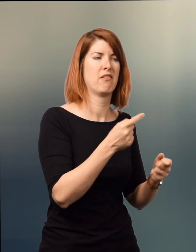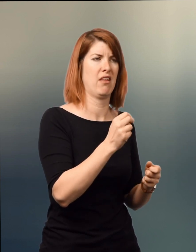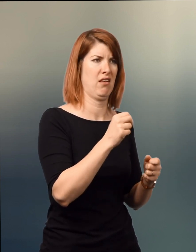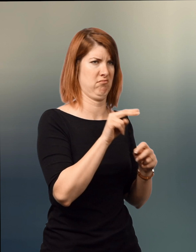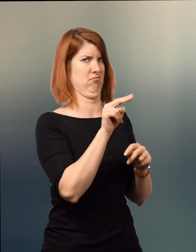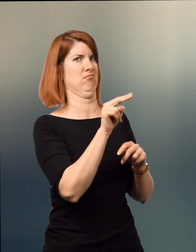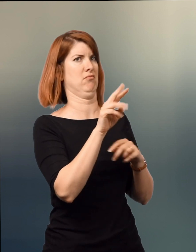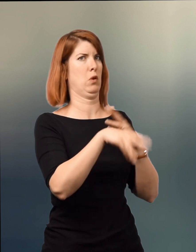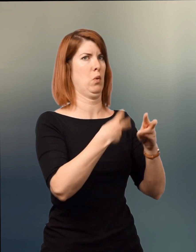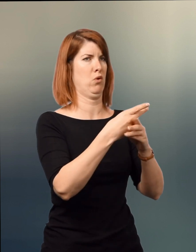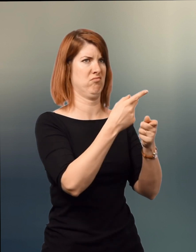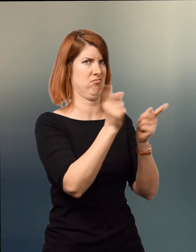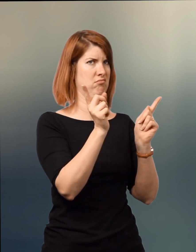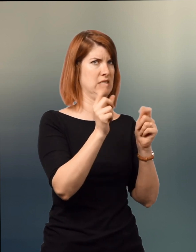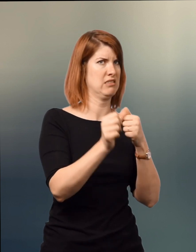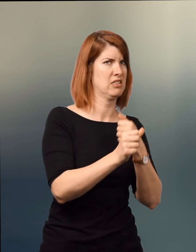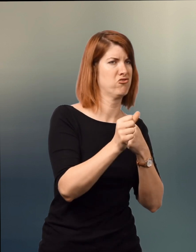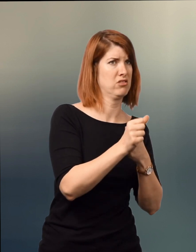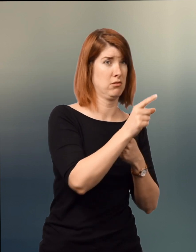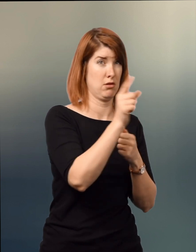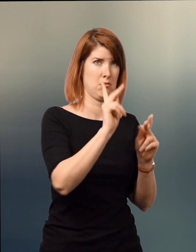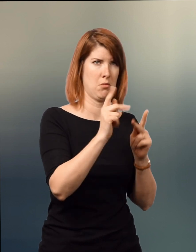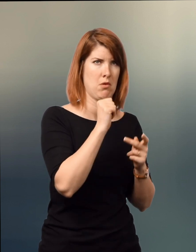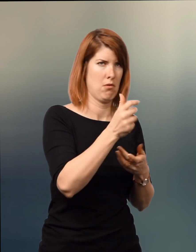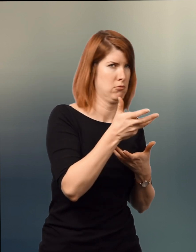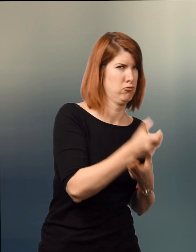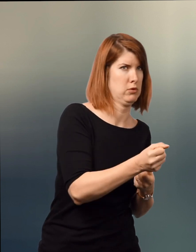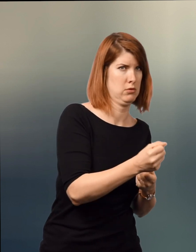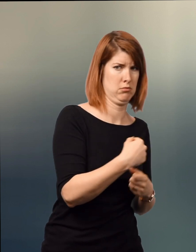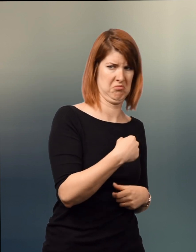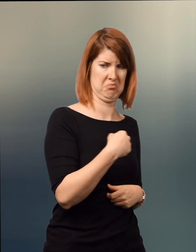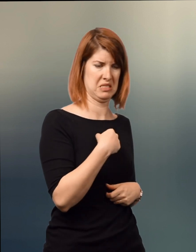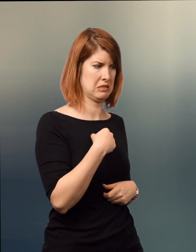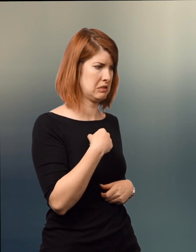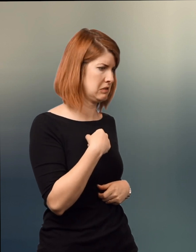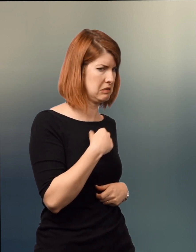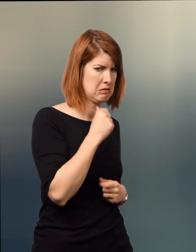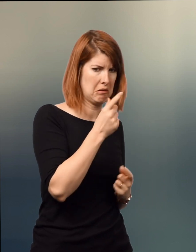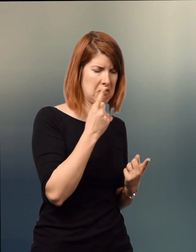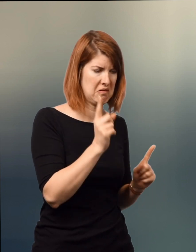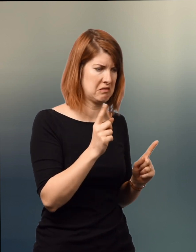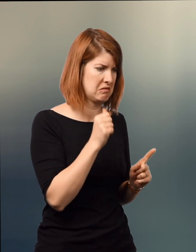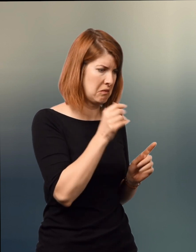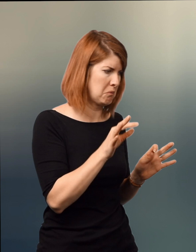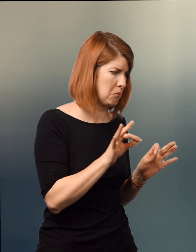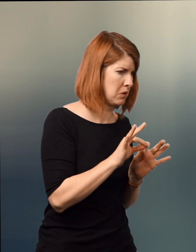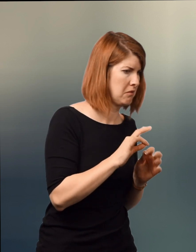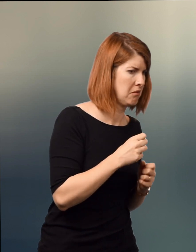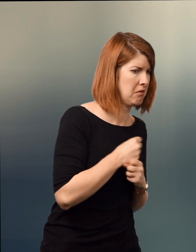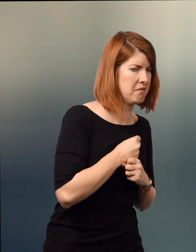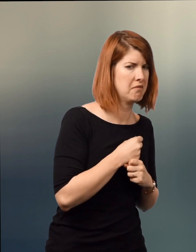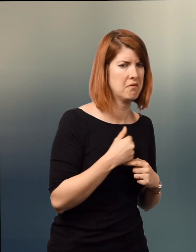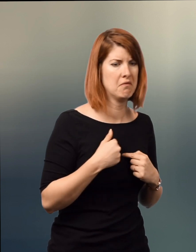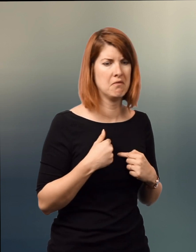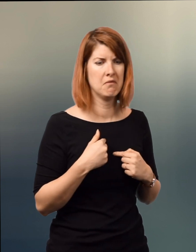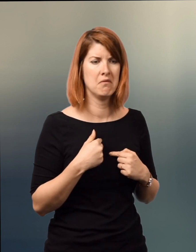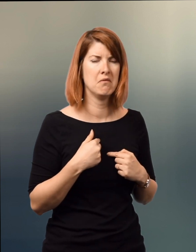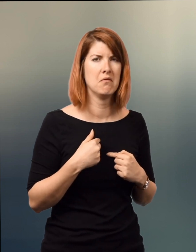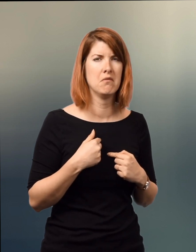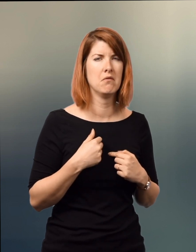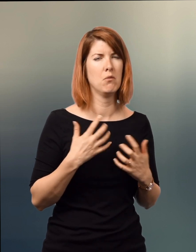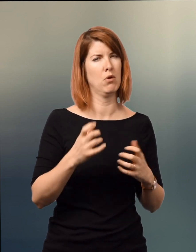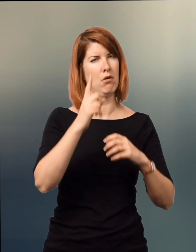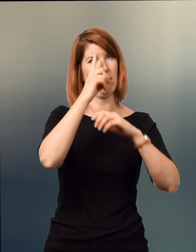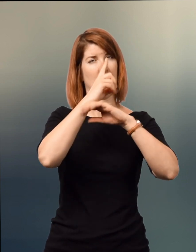sees the world as a dangerous place. It views other people as untrustworthy and sees the self as ineffective and unworthy